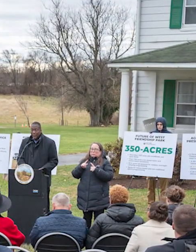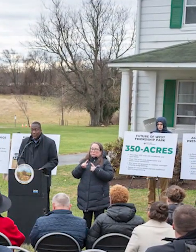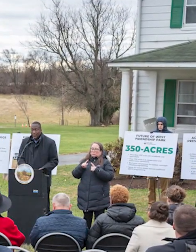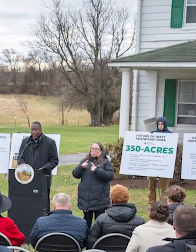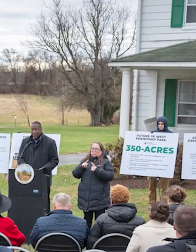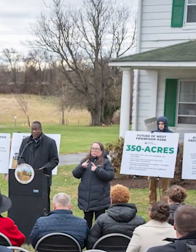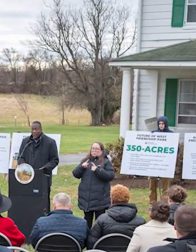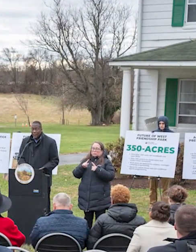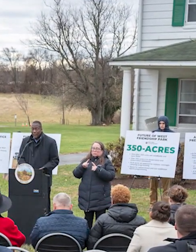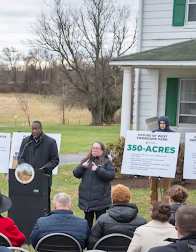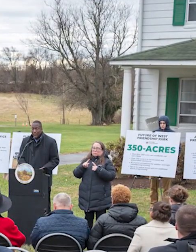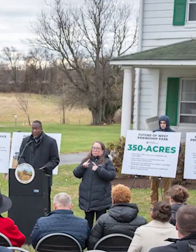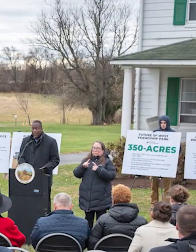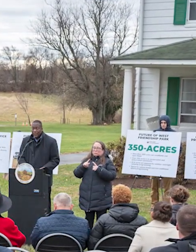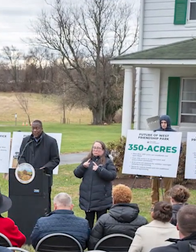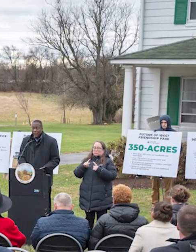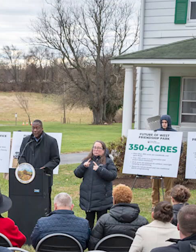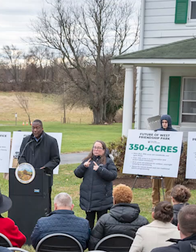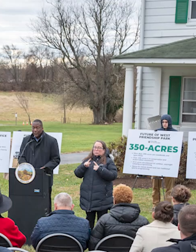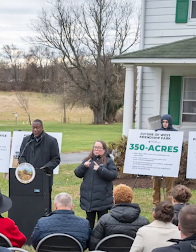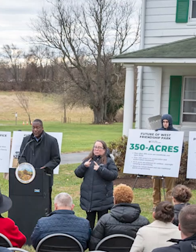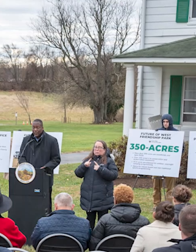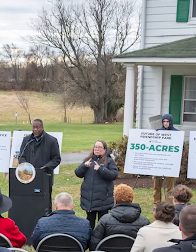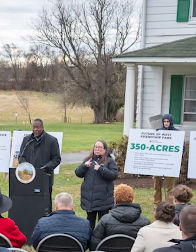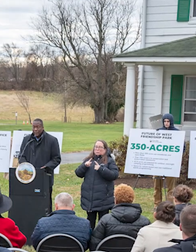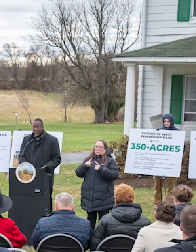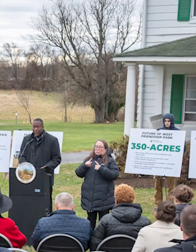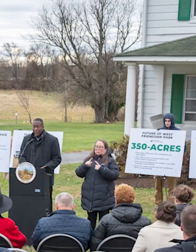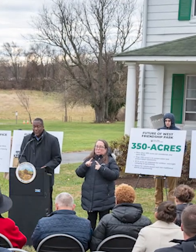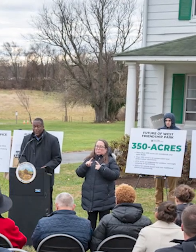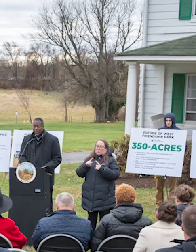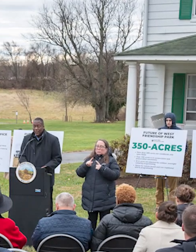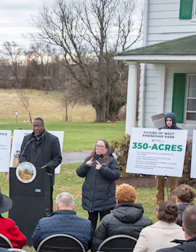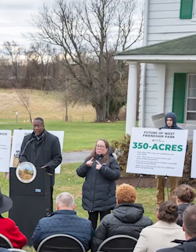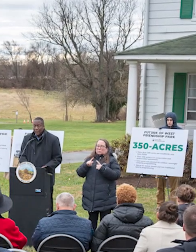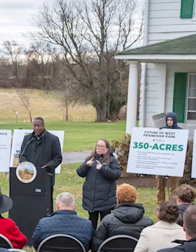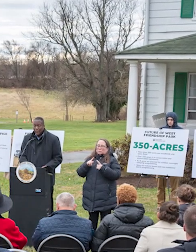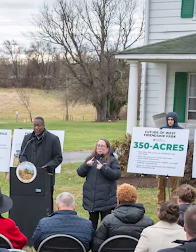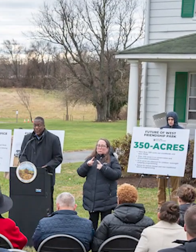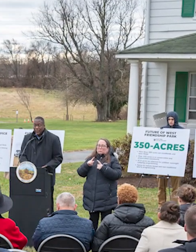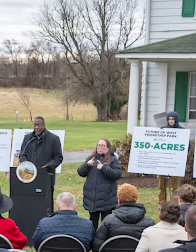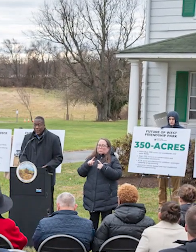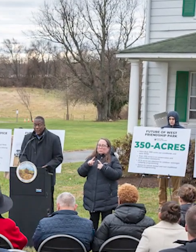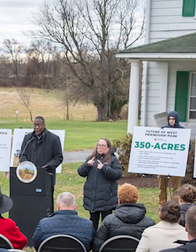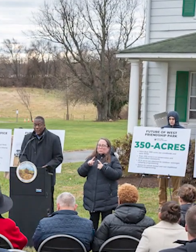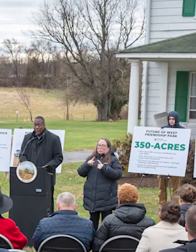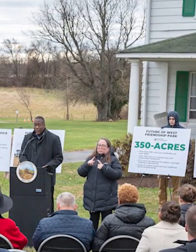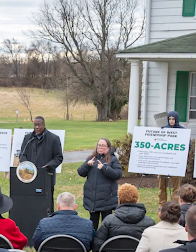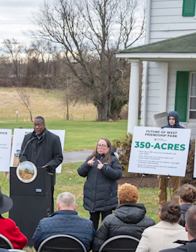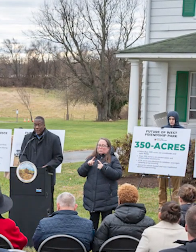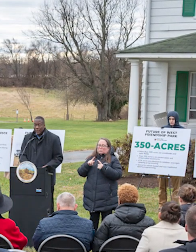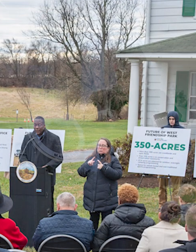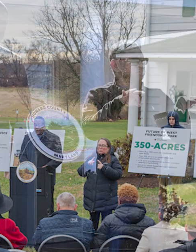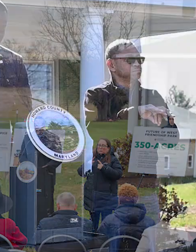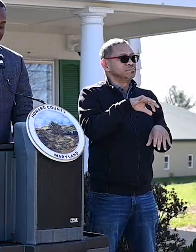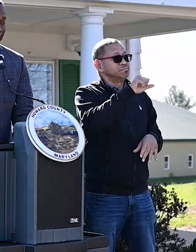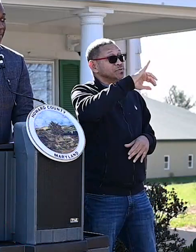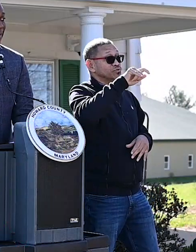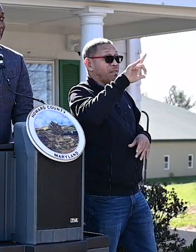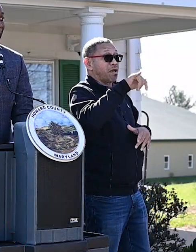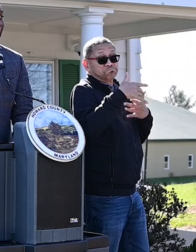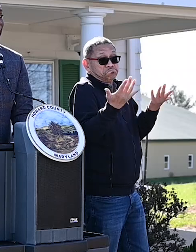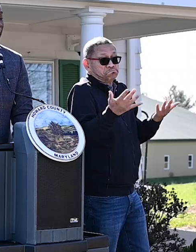we created the budget and organizational framework to stand up this new critical office. And in